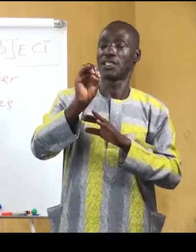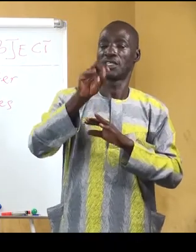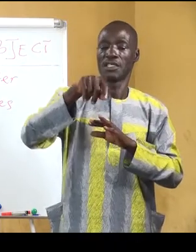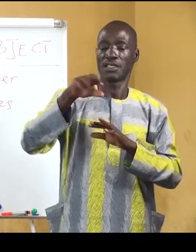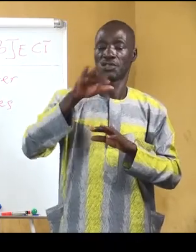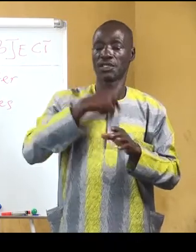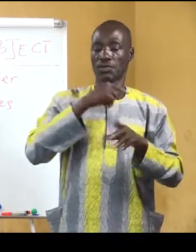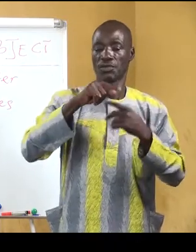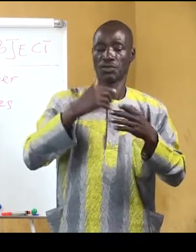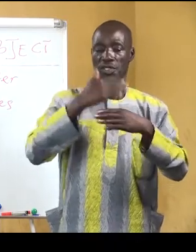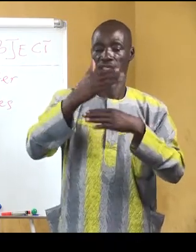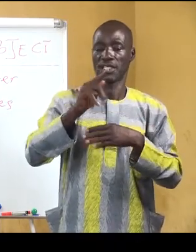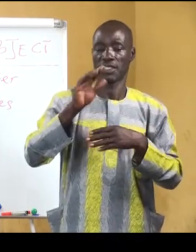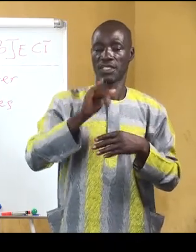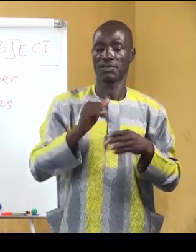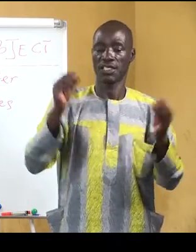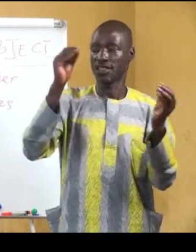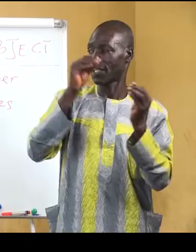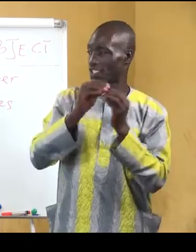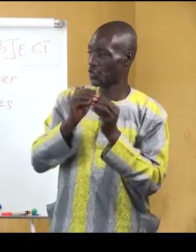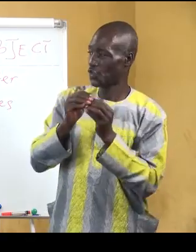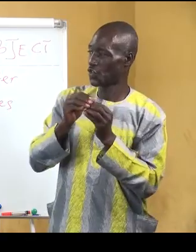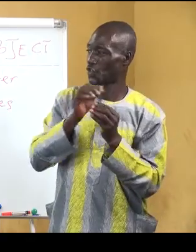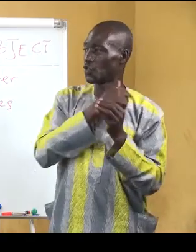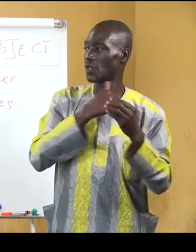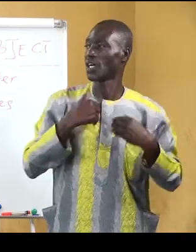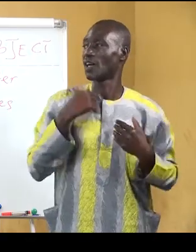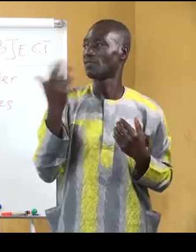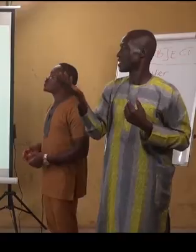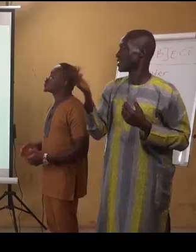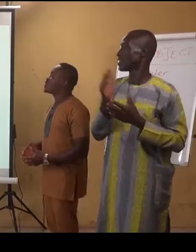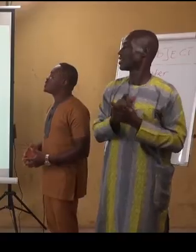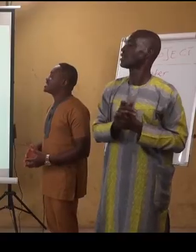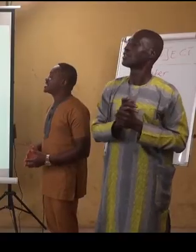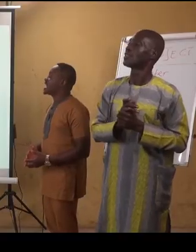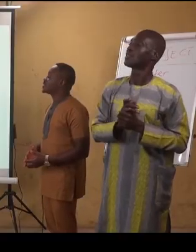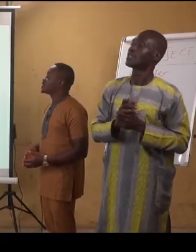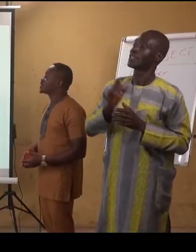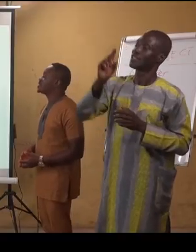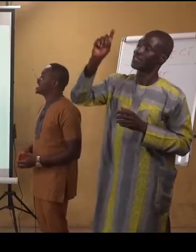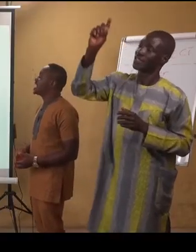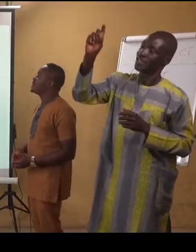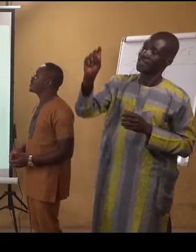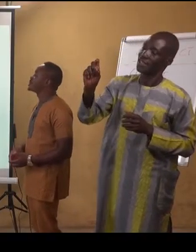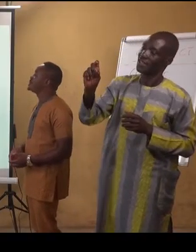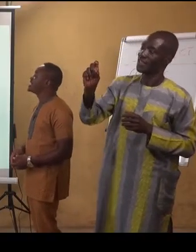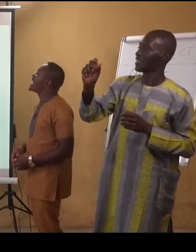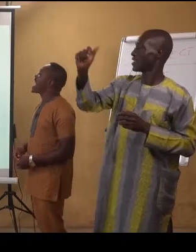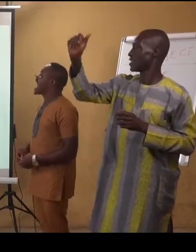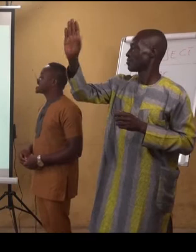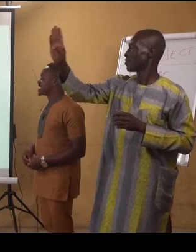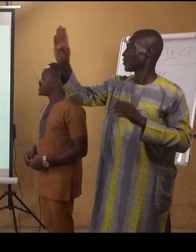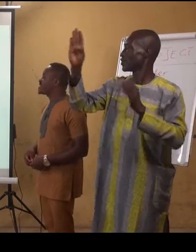go to the next term, which is what? Addition. We have addition left, so this would sum up the entire equation to be a plus